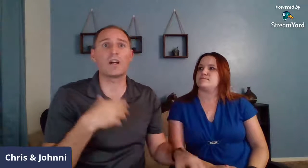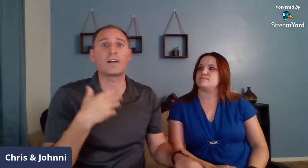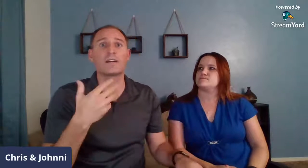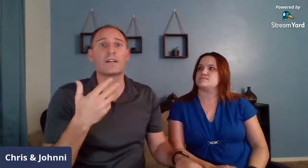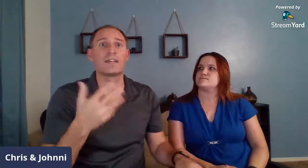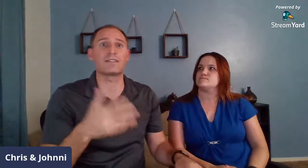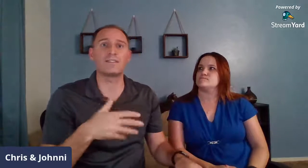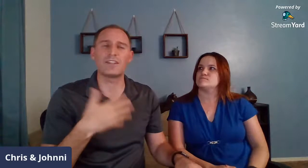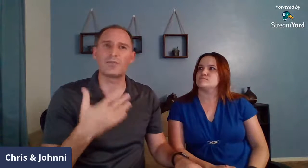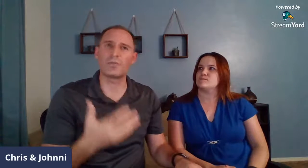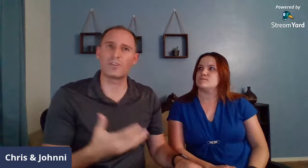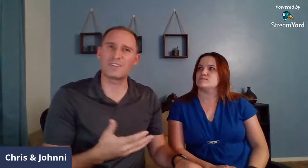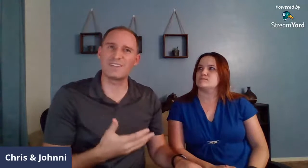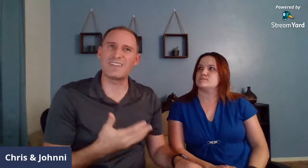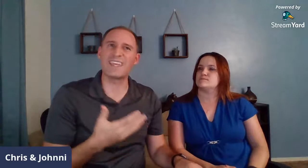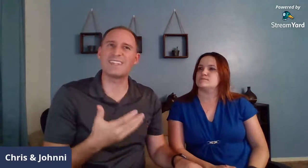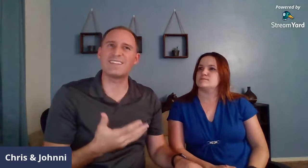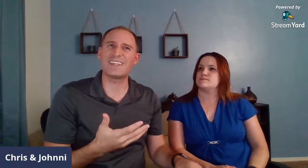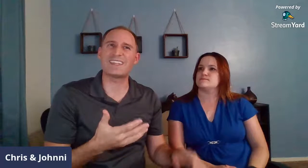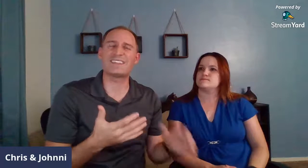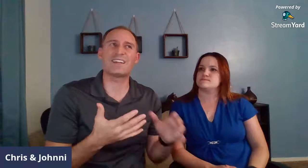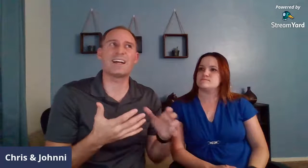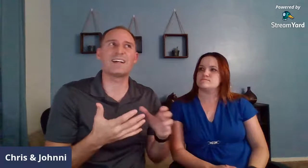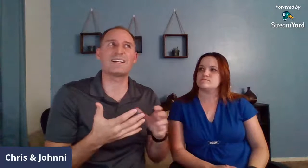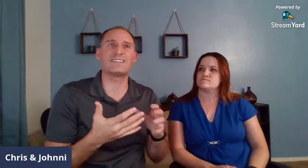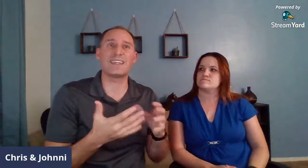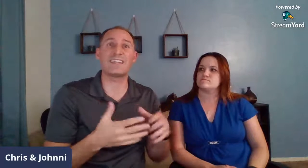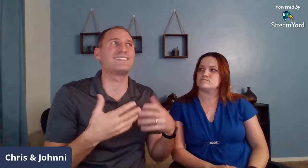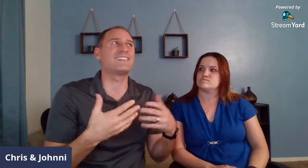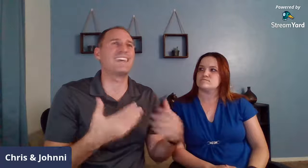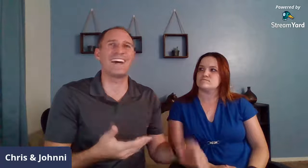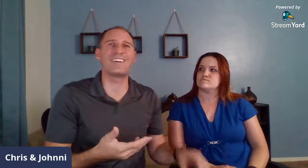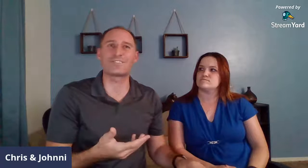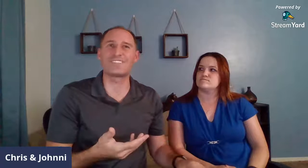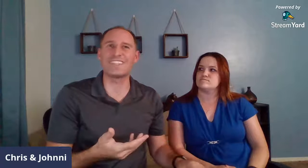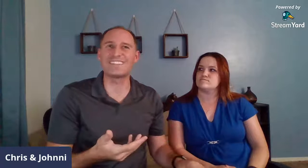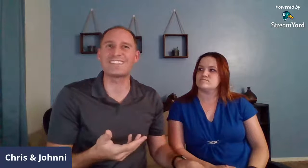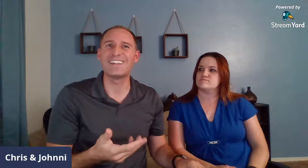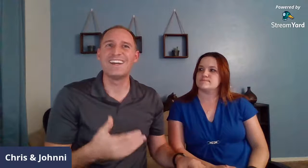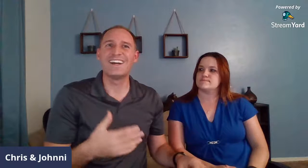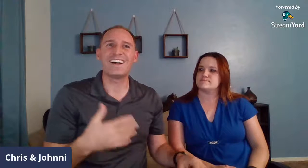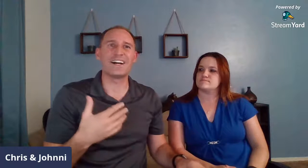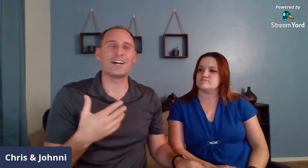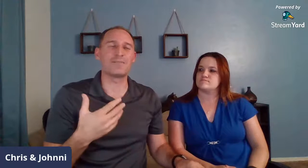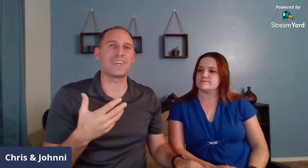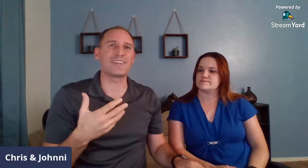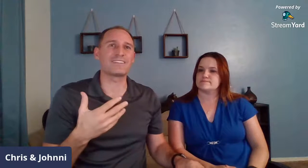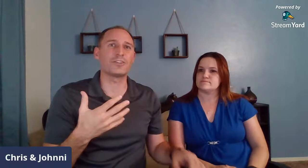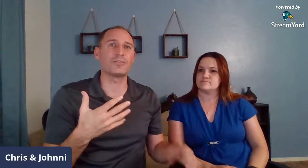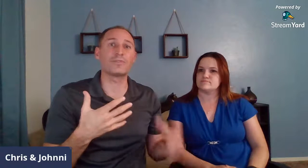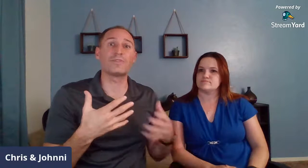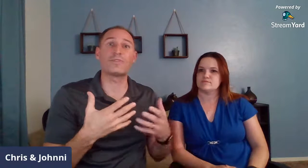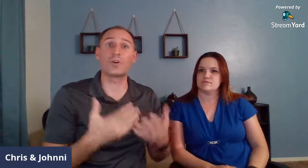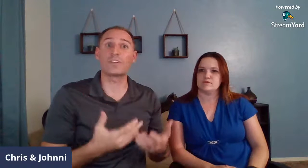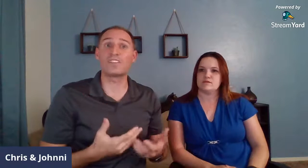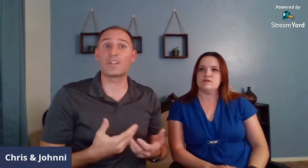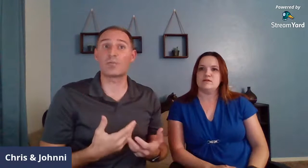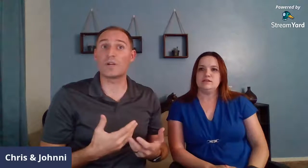car and, your day in, day out routines. And so focusing on what we